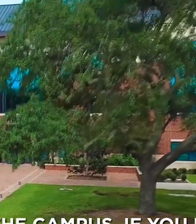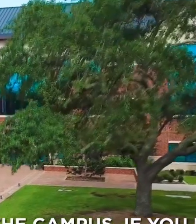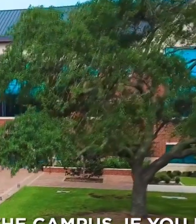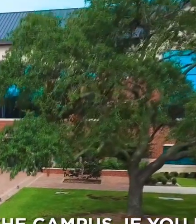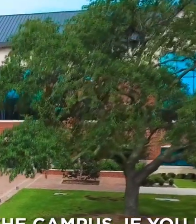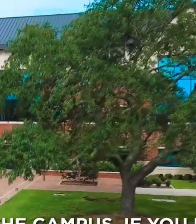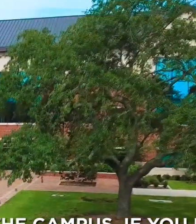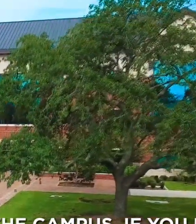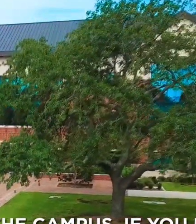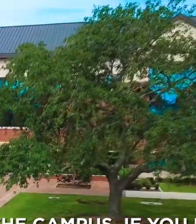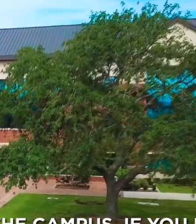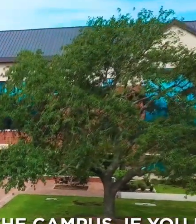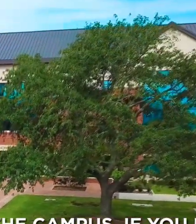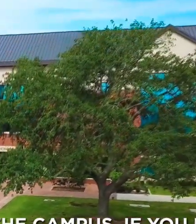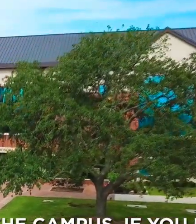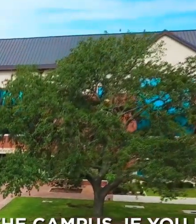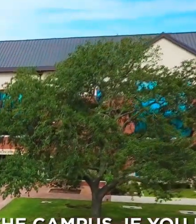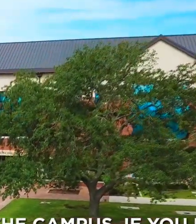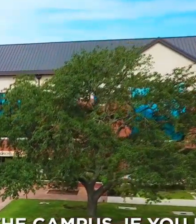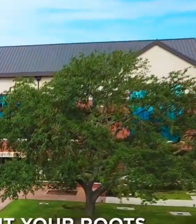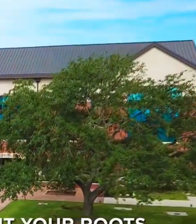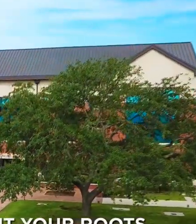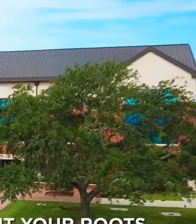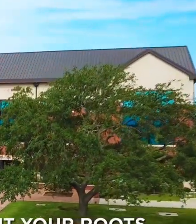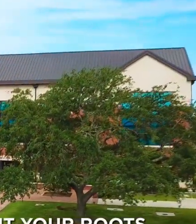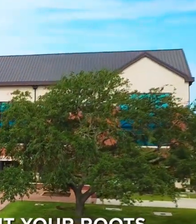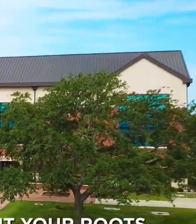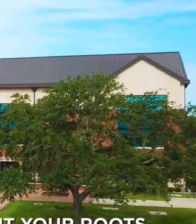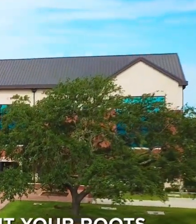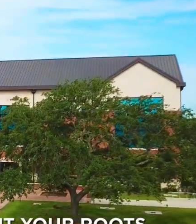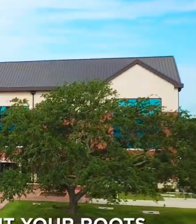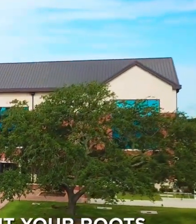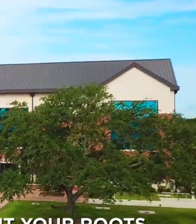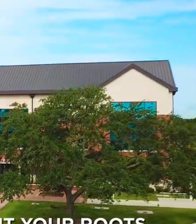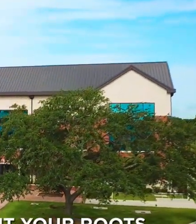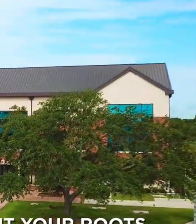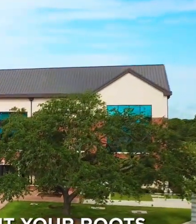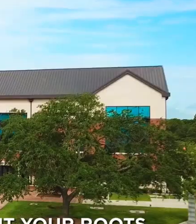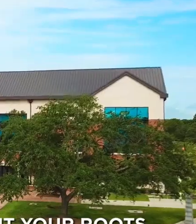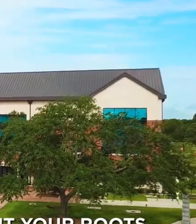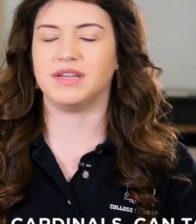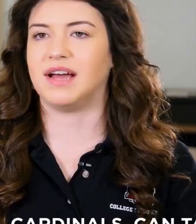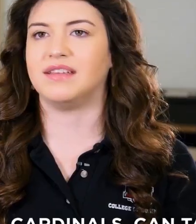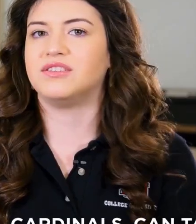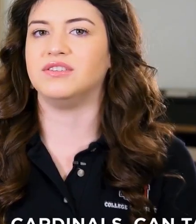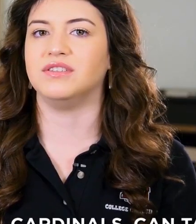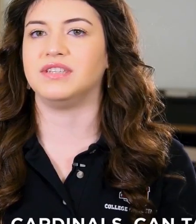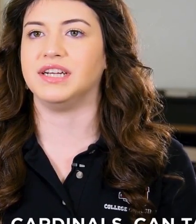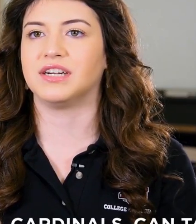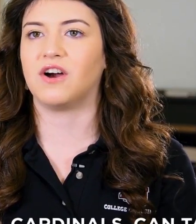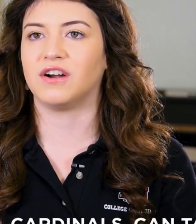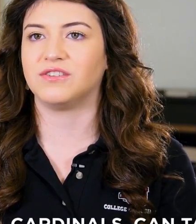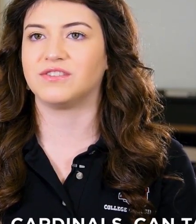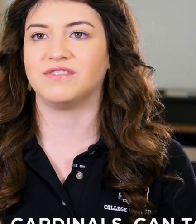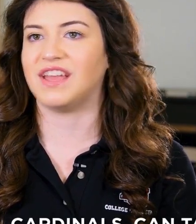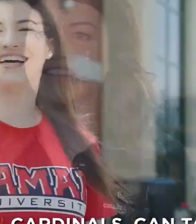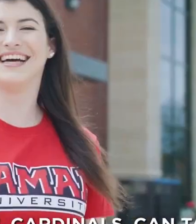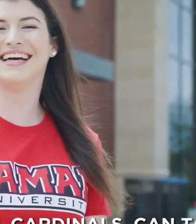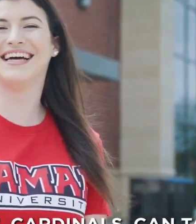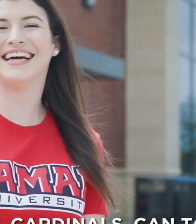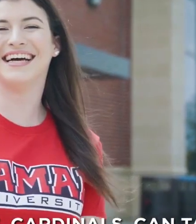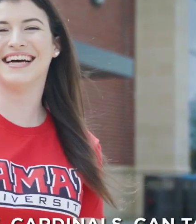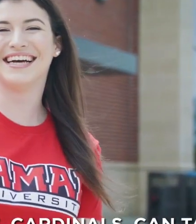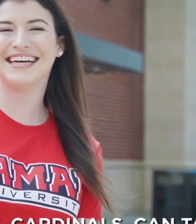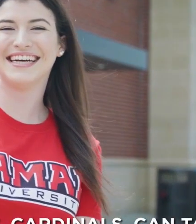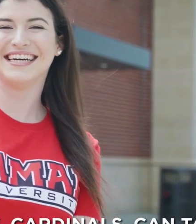of the campus. If you do like it, don't be afraid to come here and really put your roots here in this university. I think students here, Cardinals, they